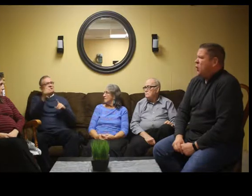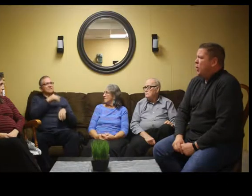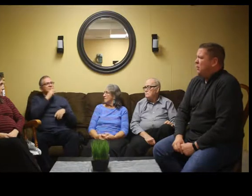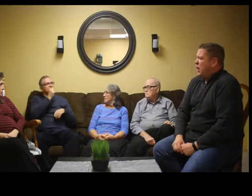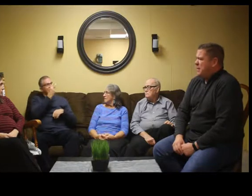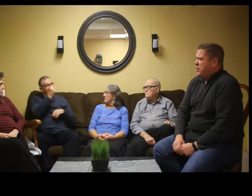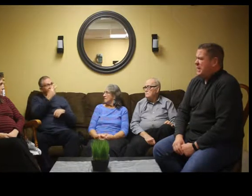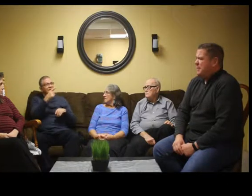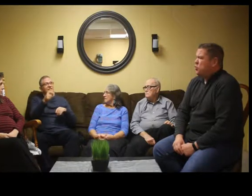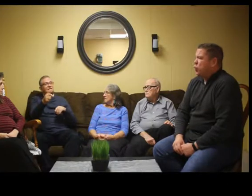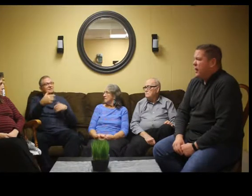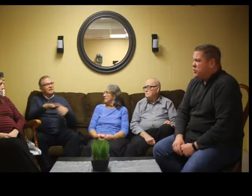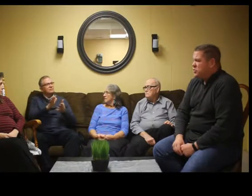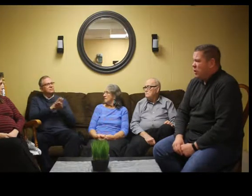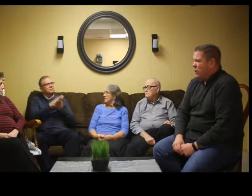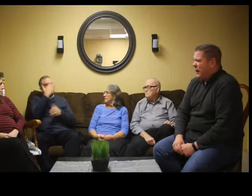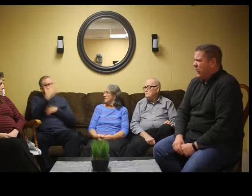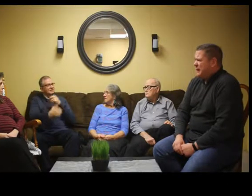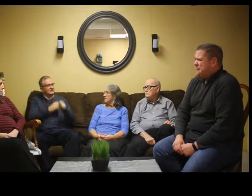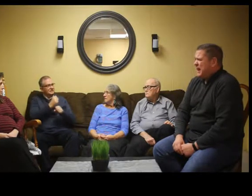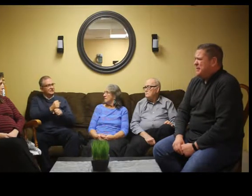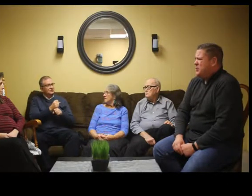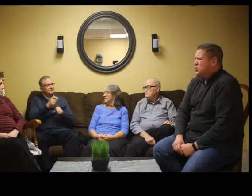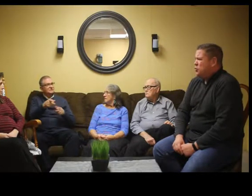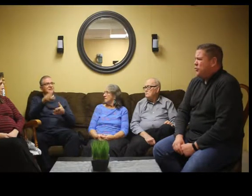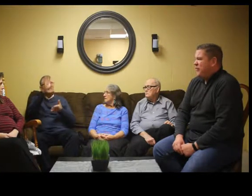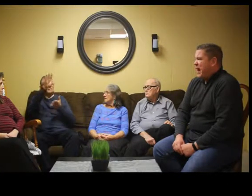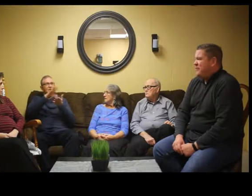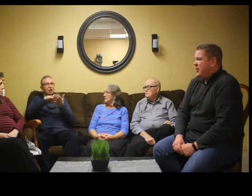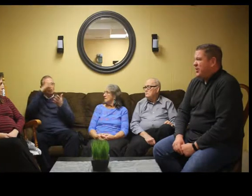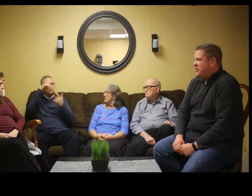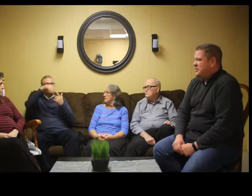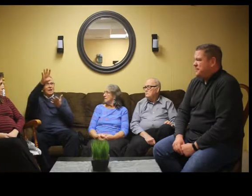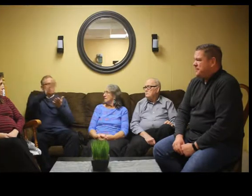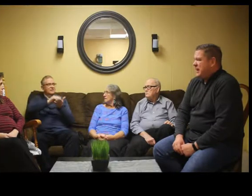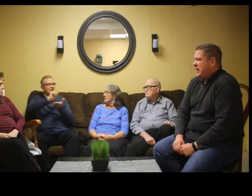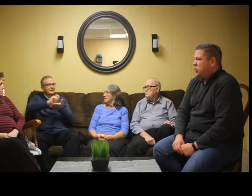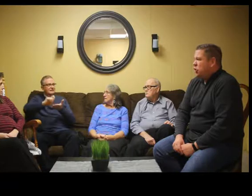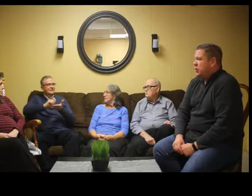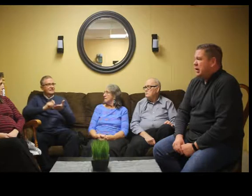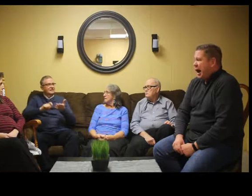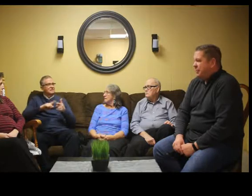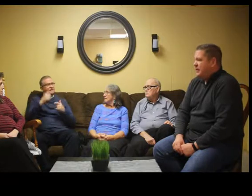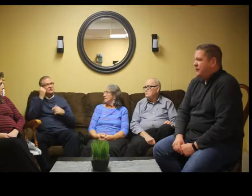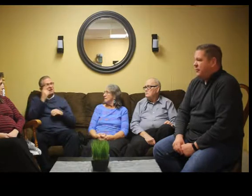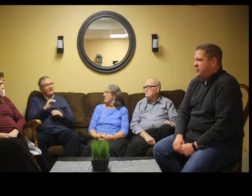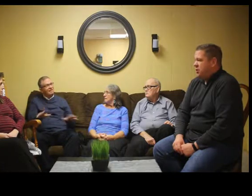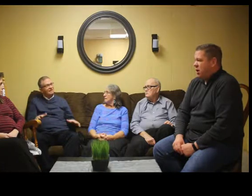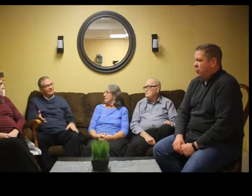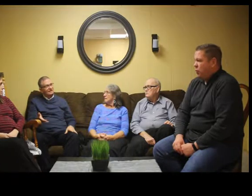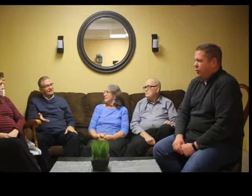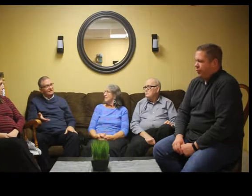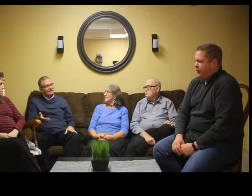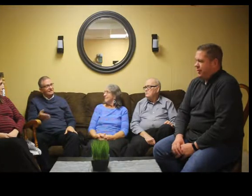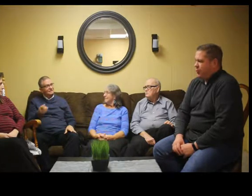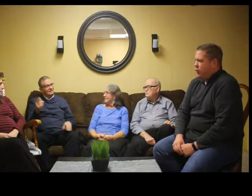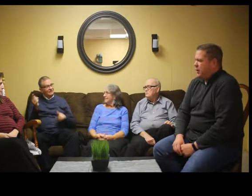One boy, I remember, he came at 12 years old. He'd been in school 5 years. He had learned to copy from the chalkboard or from the board,